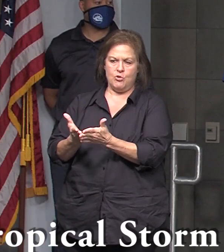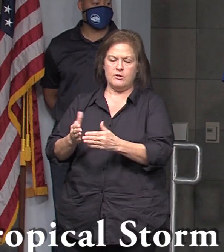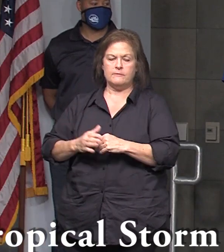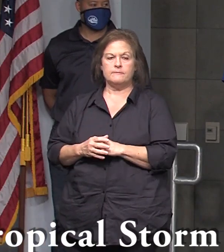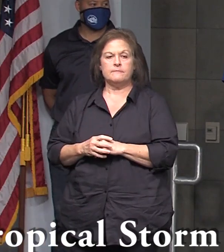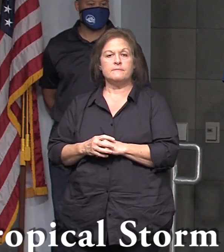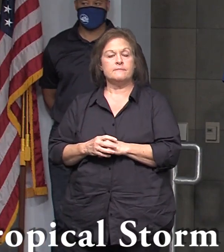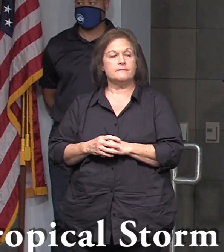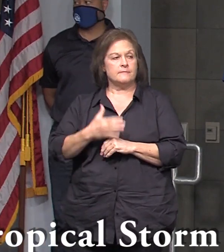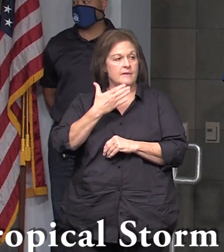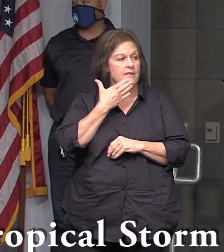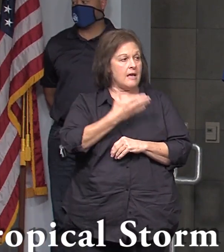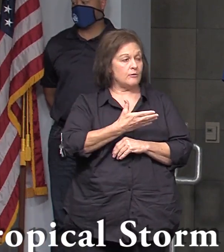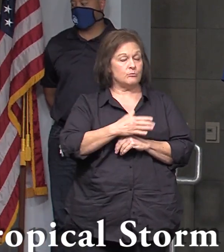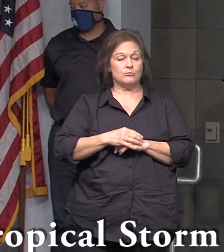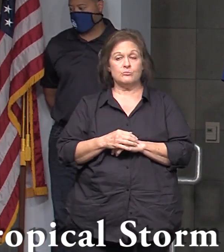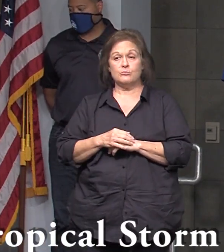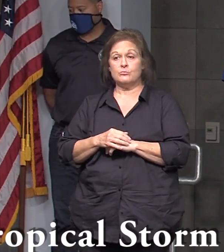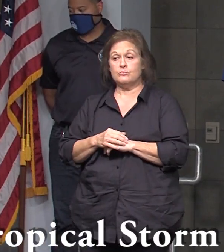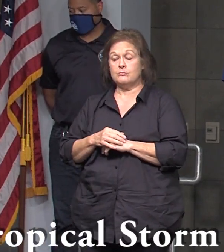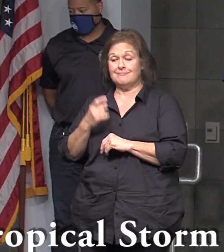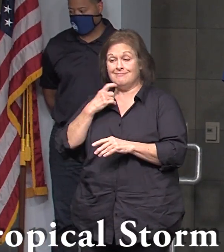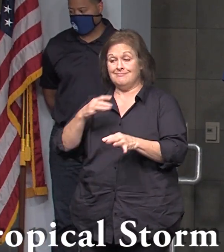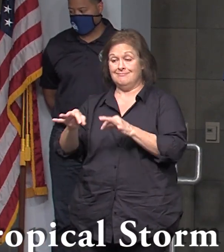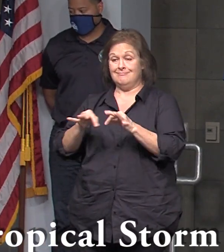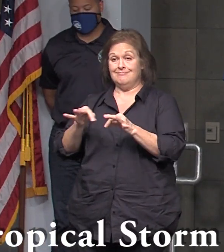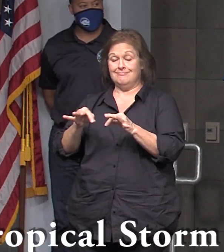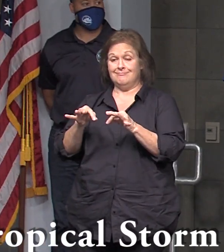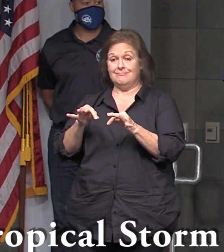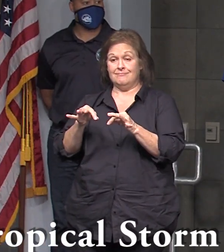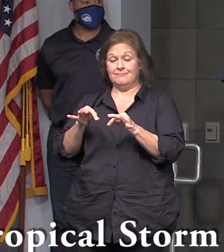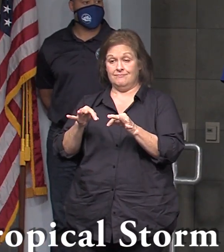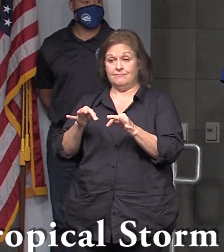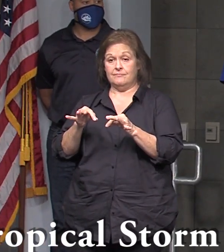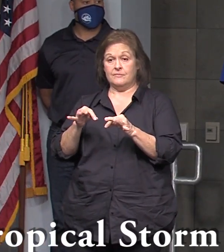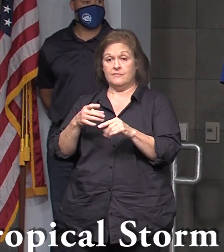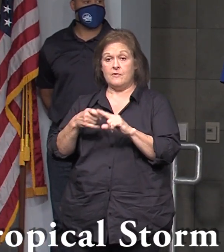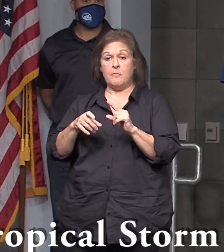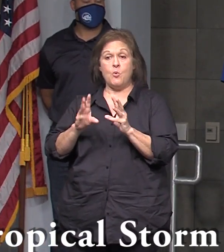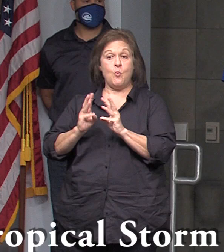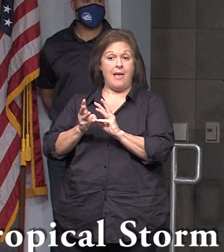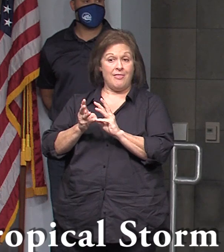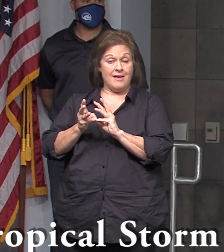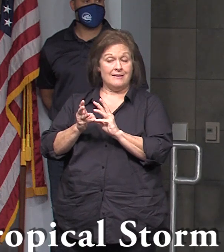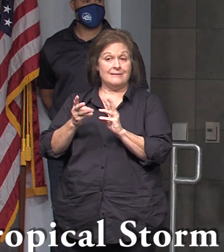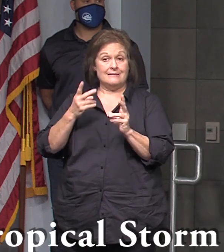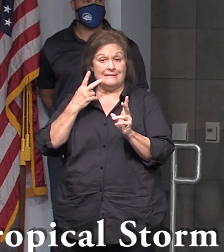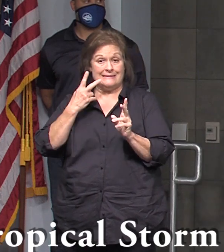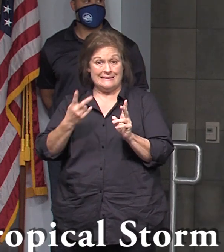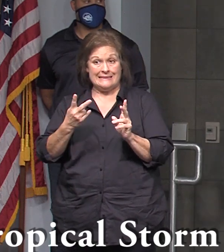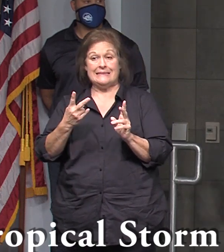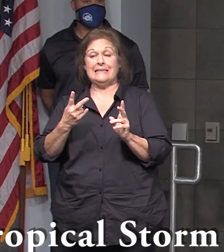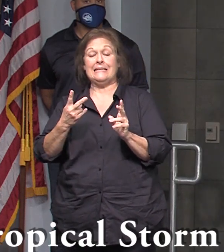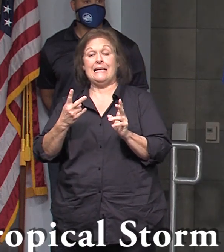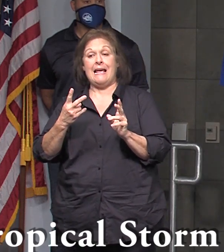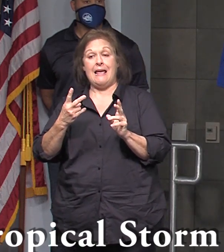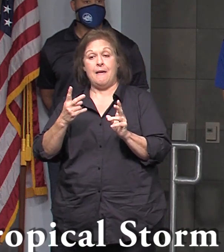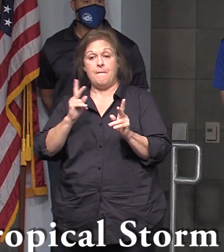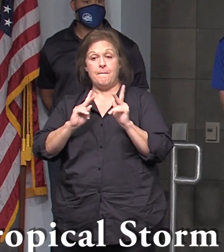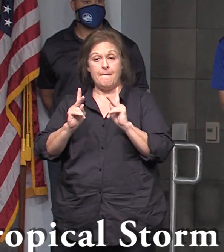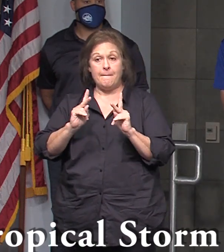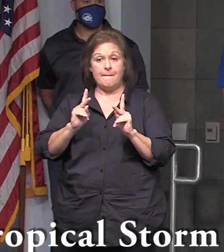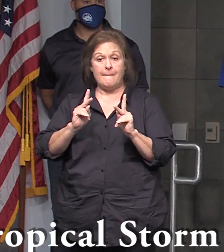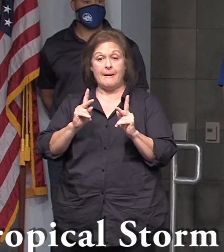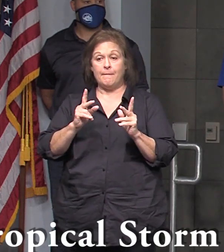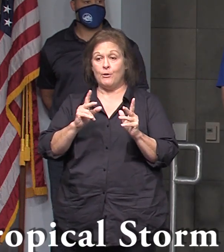Thank you, Chief. So as you've heard just now, we have the direct threats from the weather, and there are many secondary, very dangerous activities,